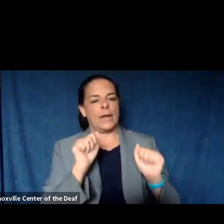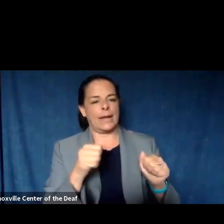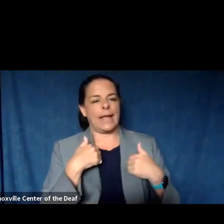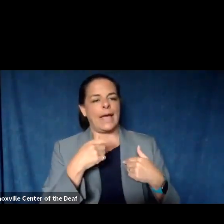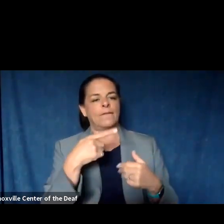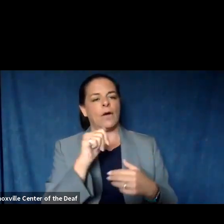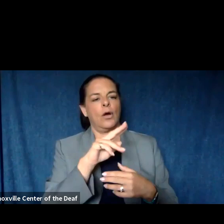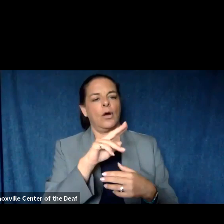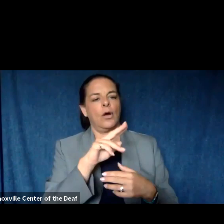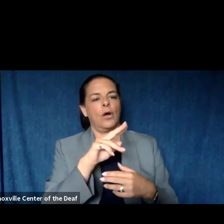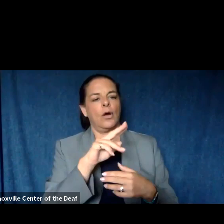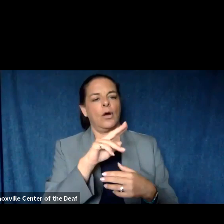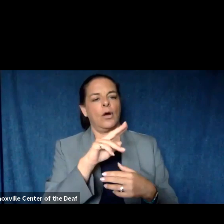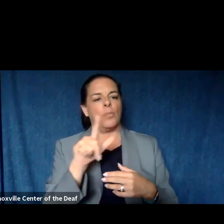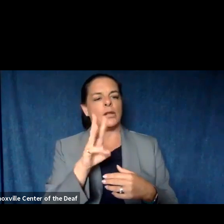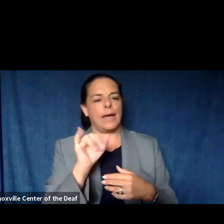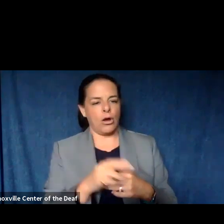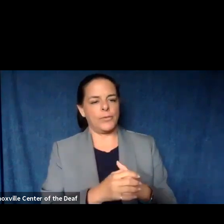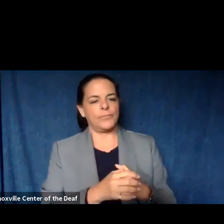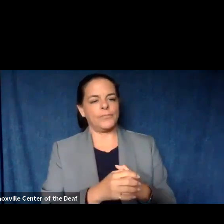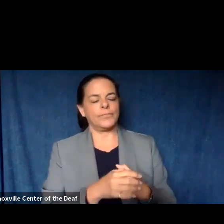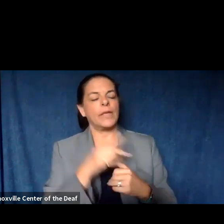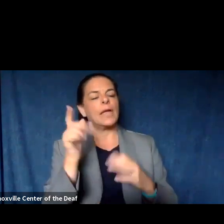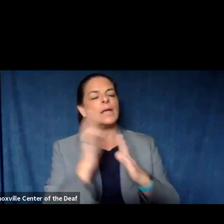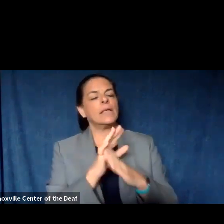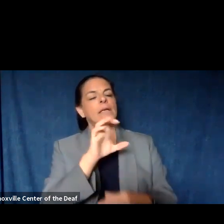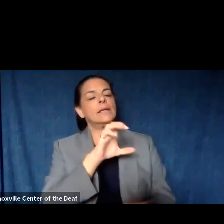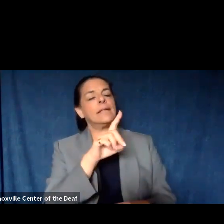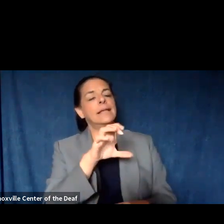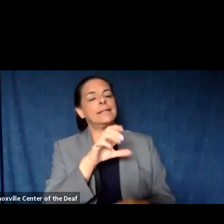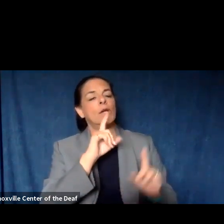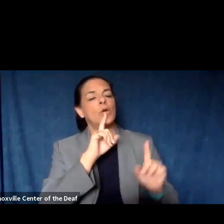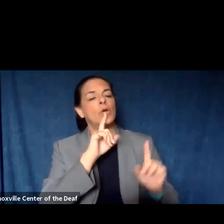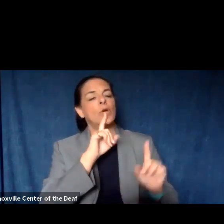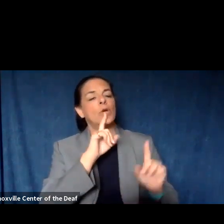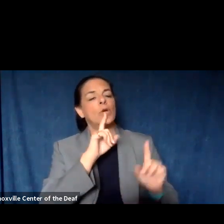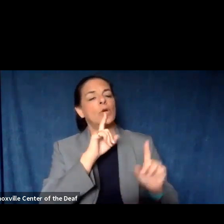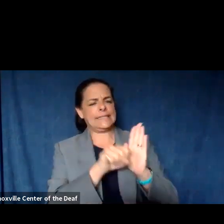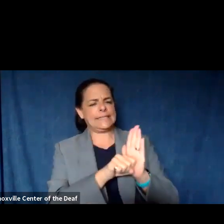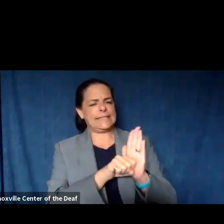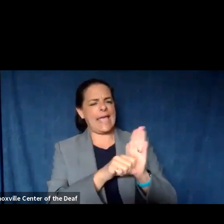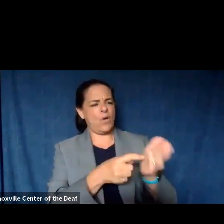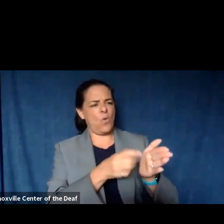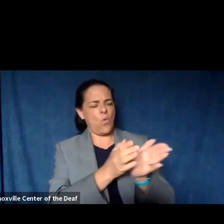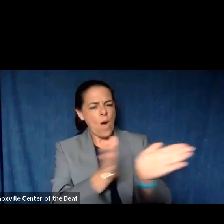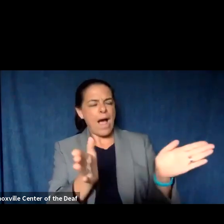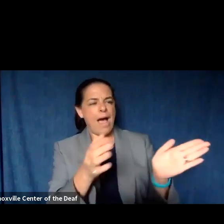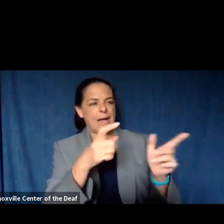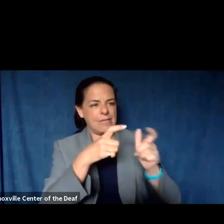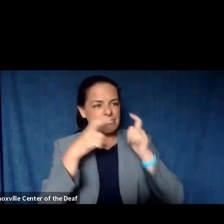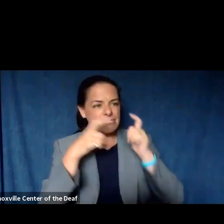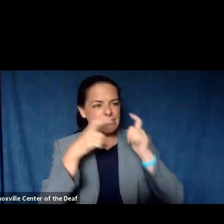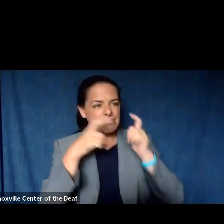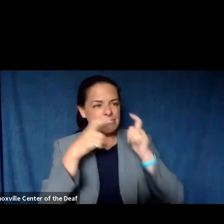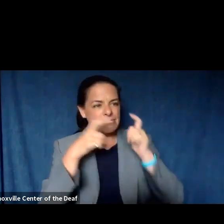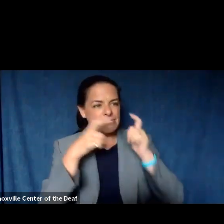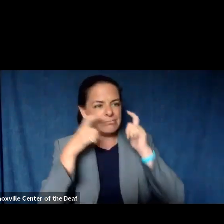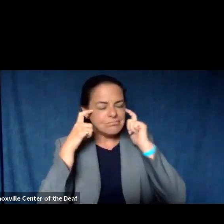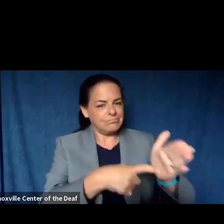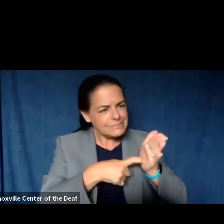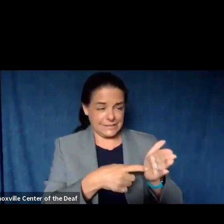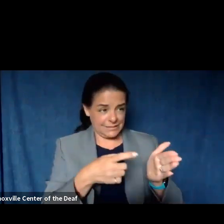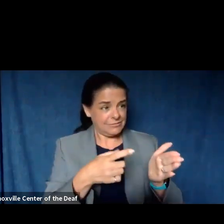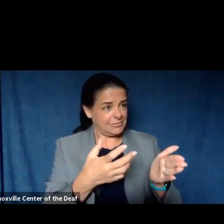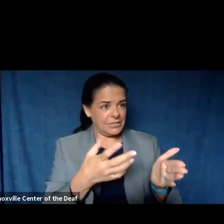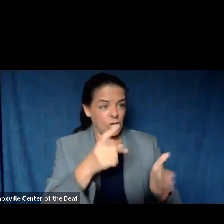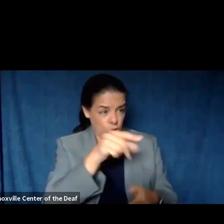Paul at WBIR. He asks, the CDC report says a statewide mask mandate is needed. Do you agree, especially with people traveling in